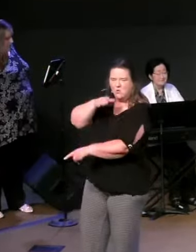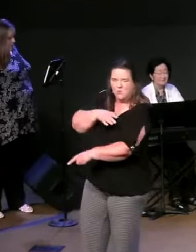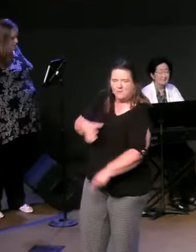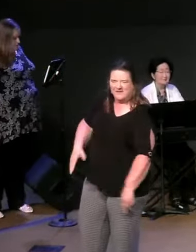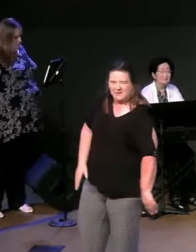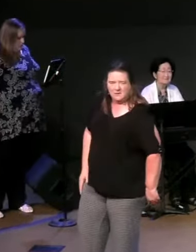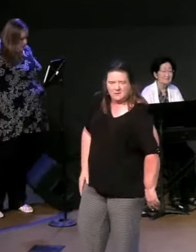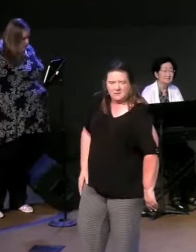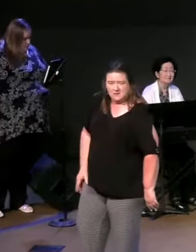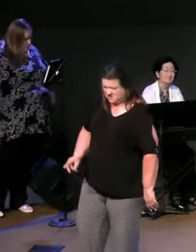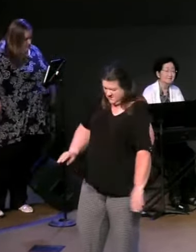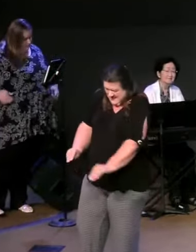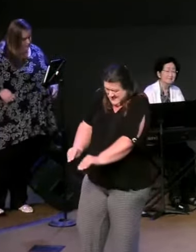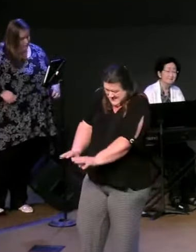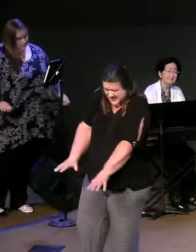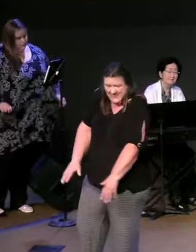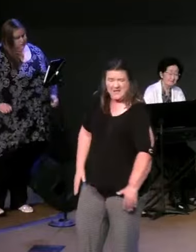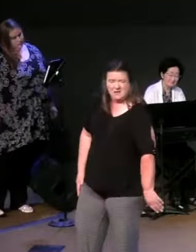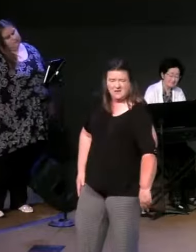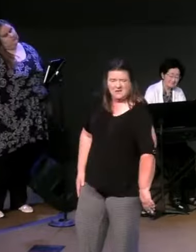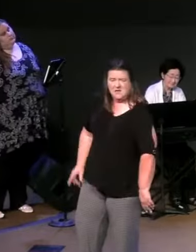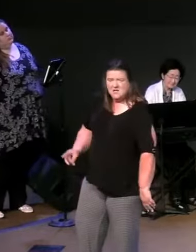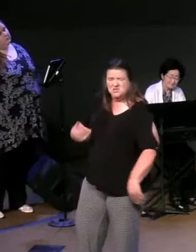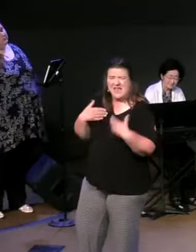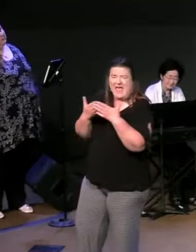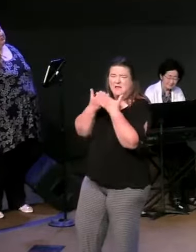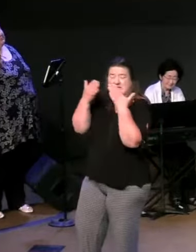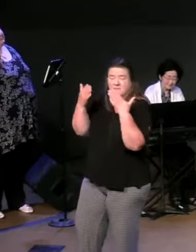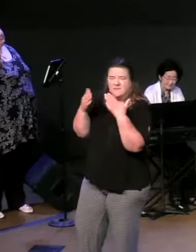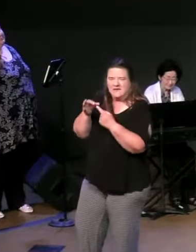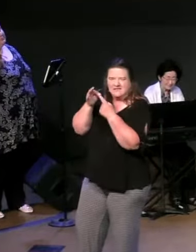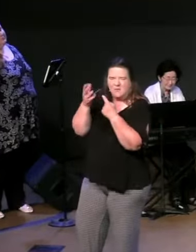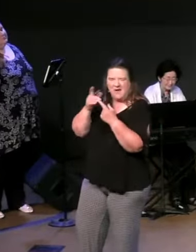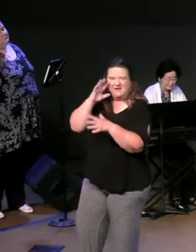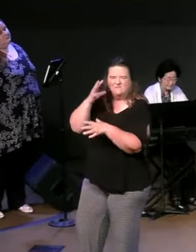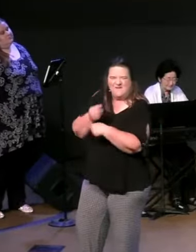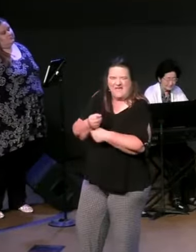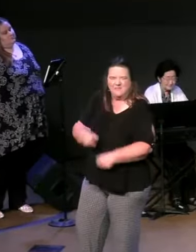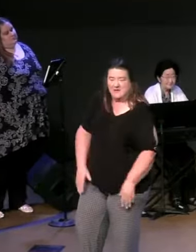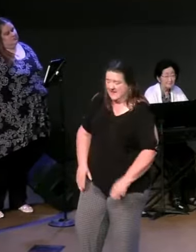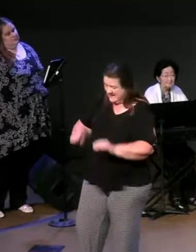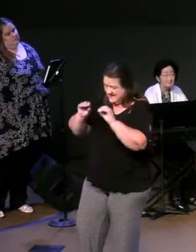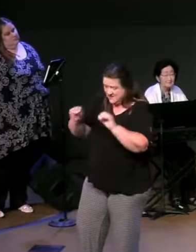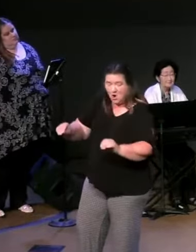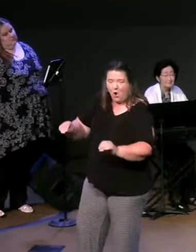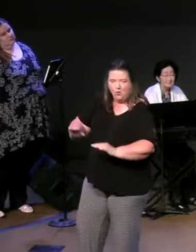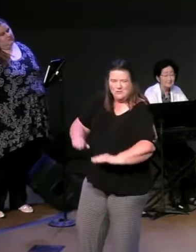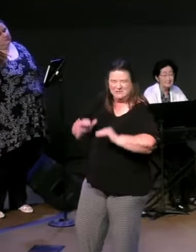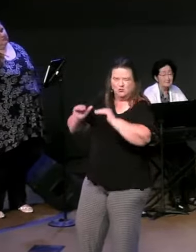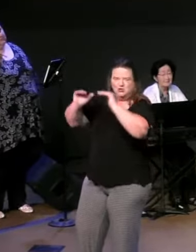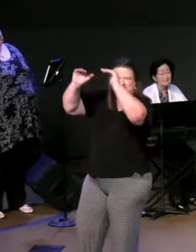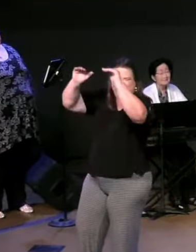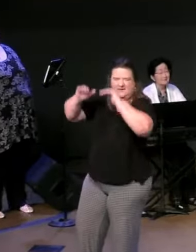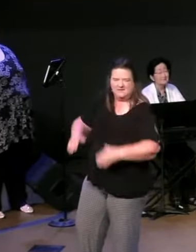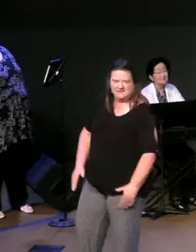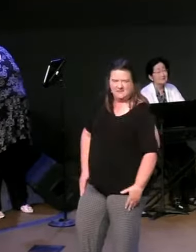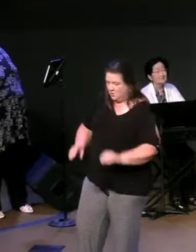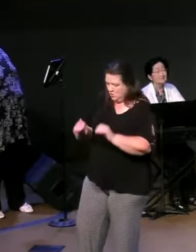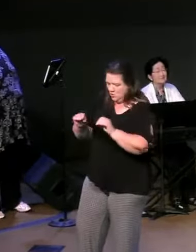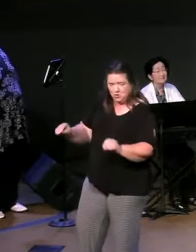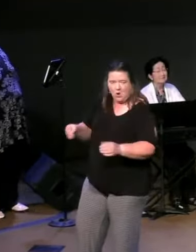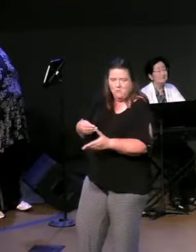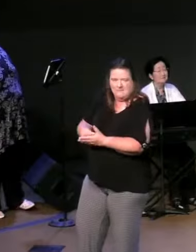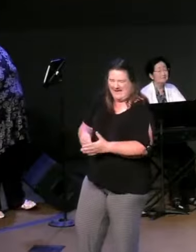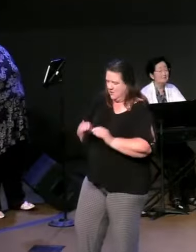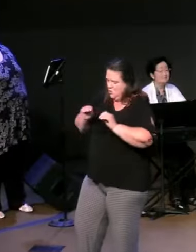when she had nothing but faith. She had nothing but faith. She had no social status. She had no meaning to